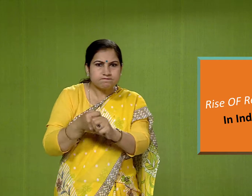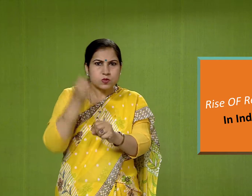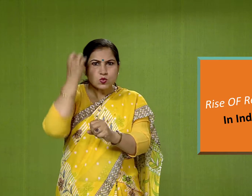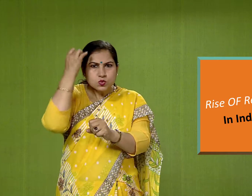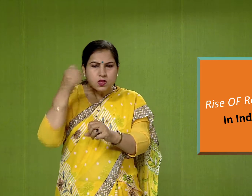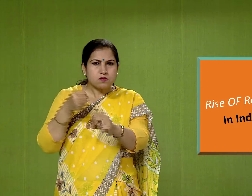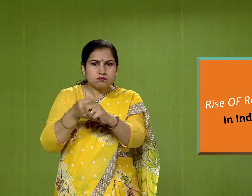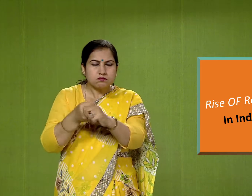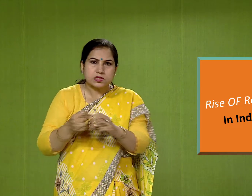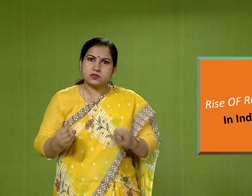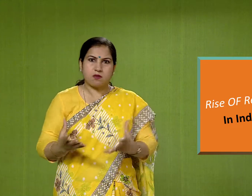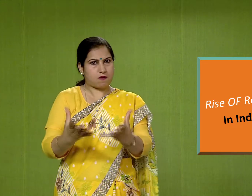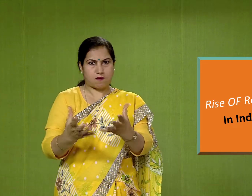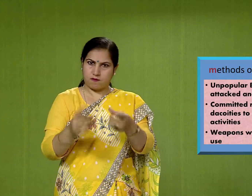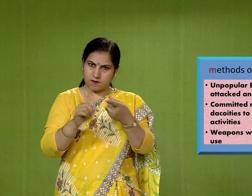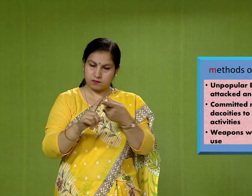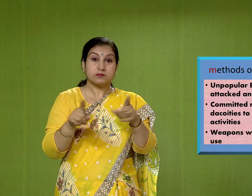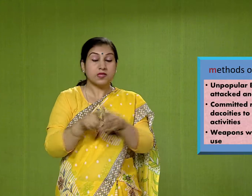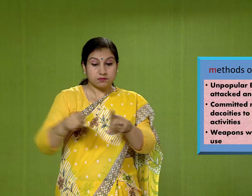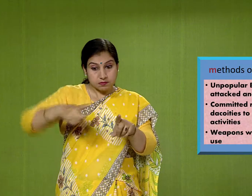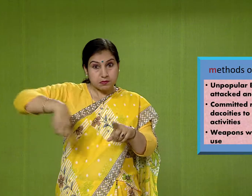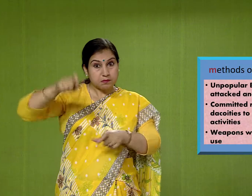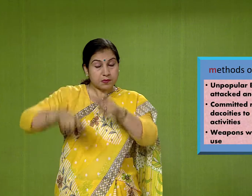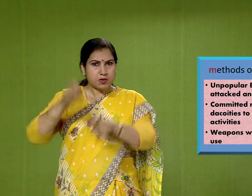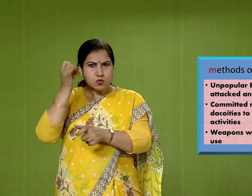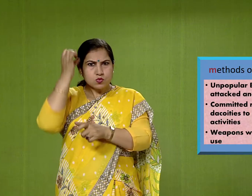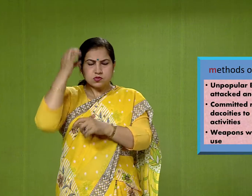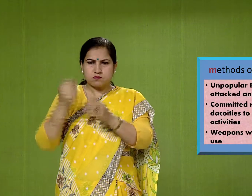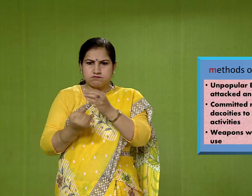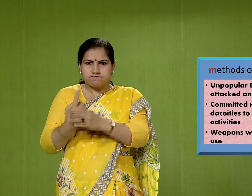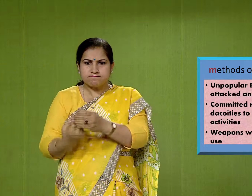We also learnt about the methods adopted by them.